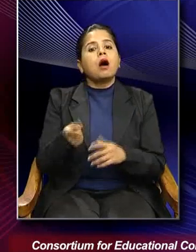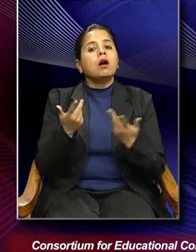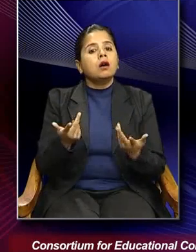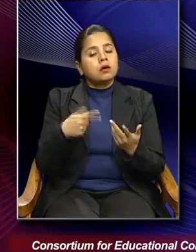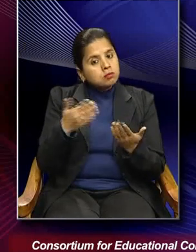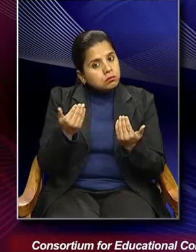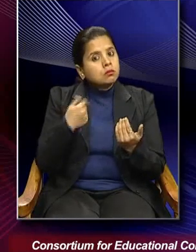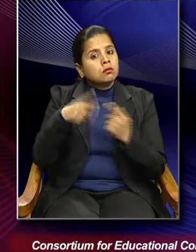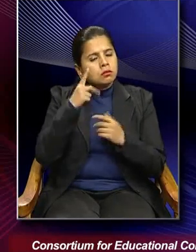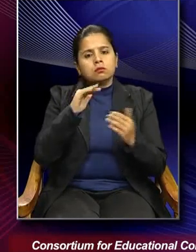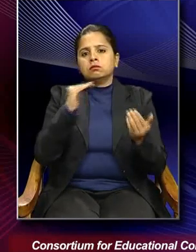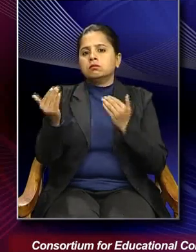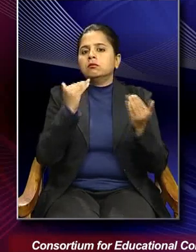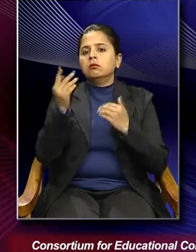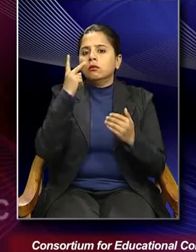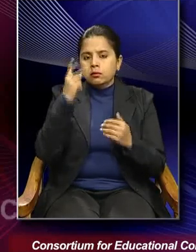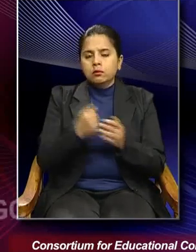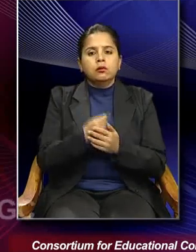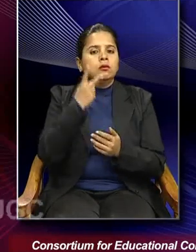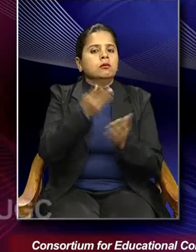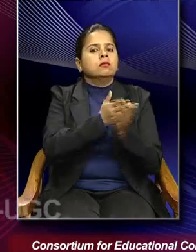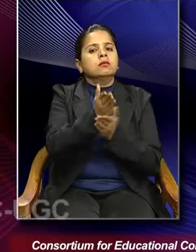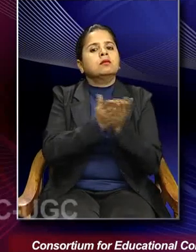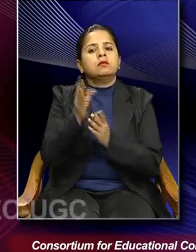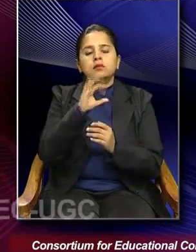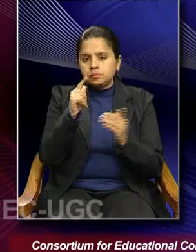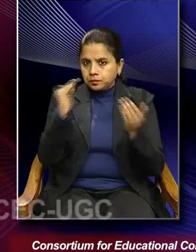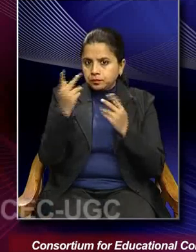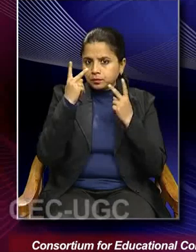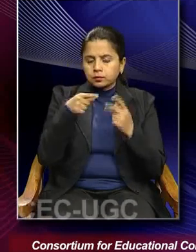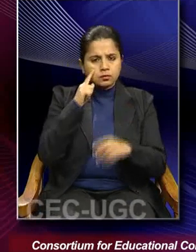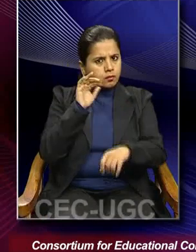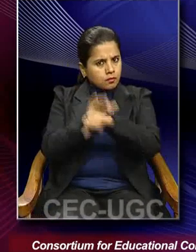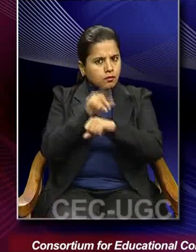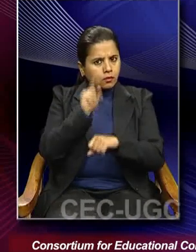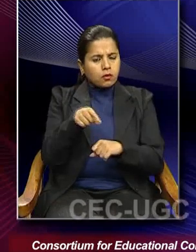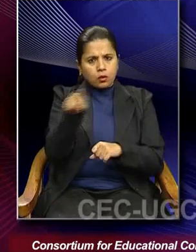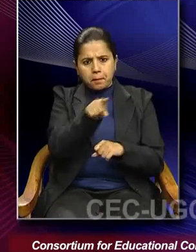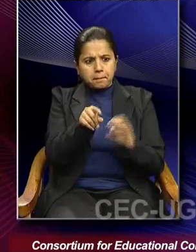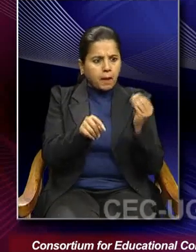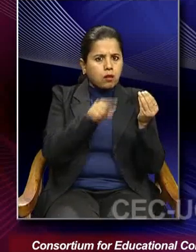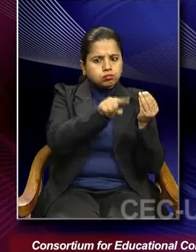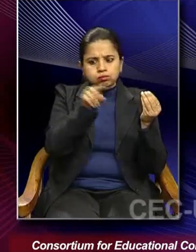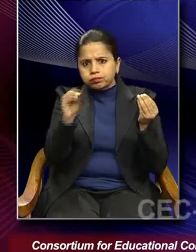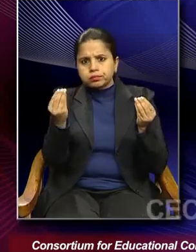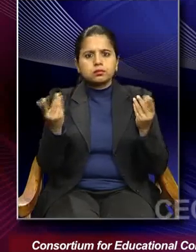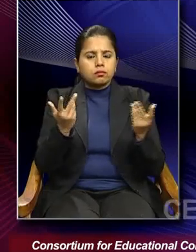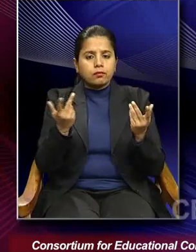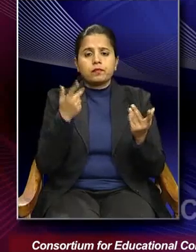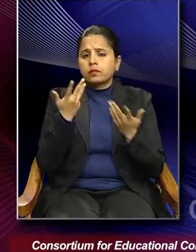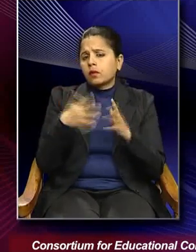able to compare the two alternatives and identify which one is best in under